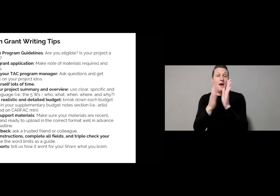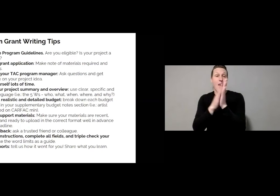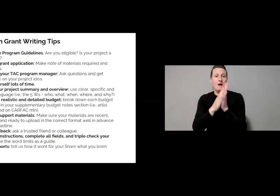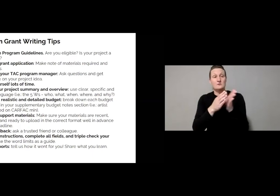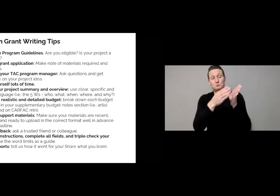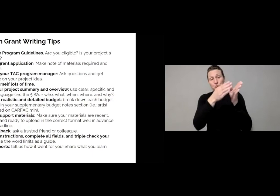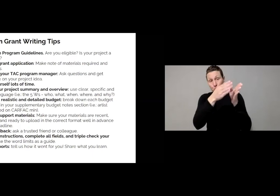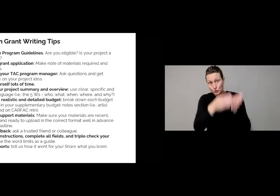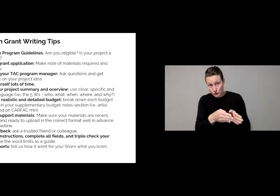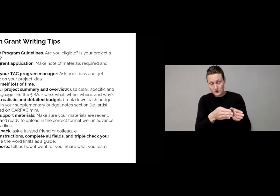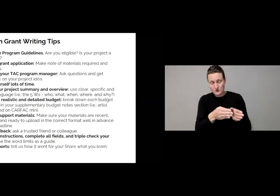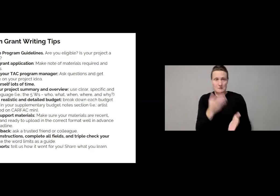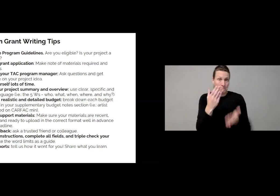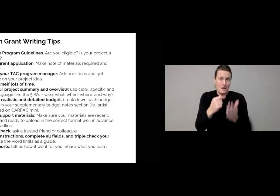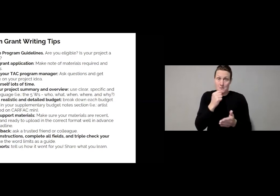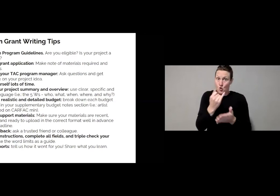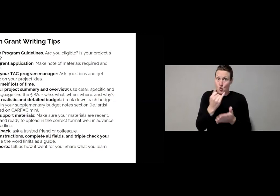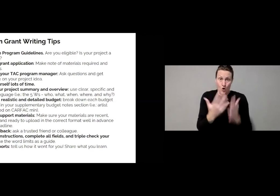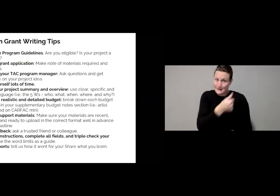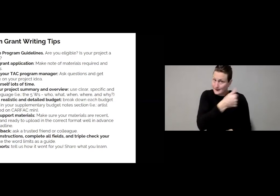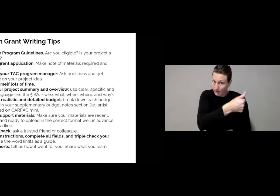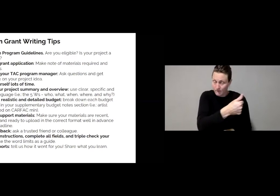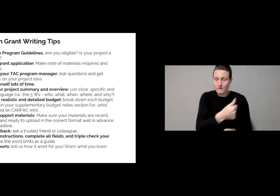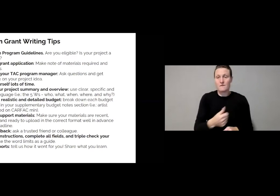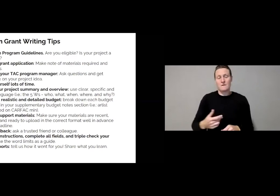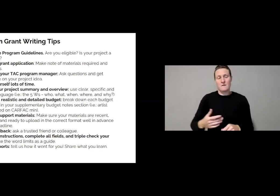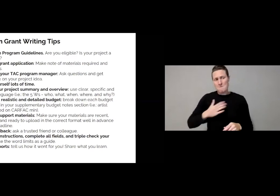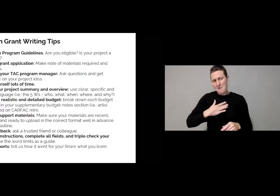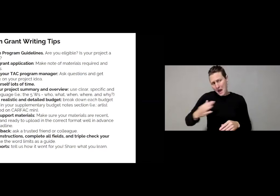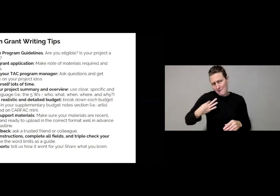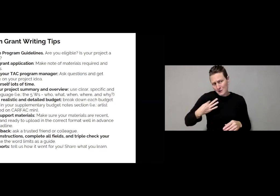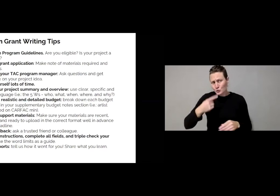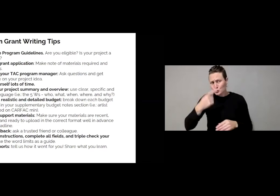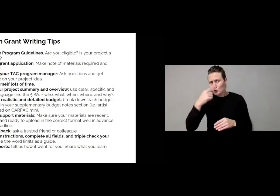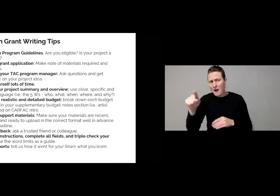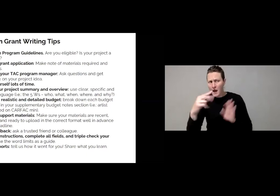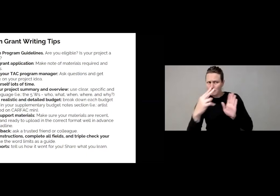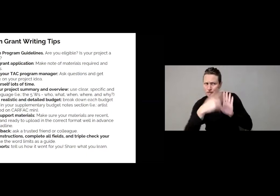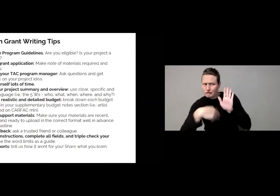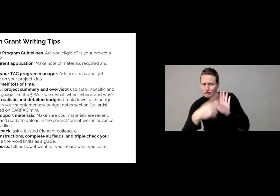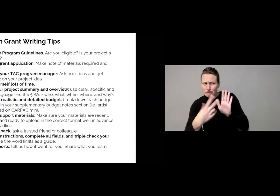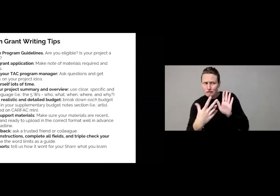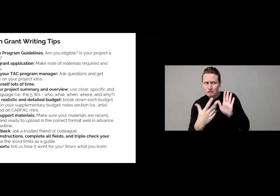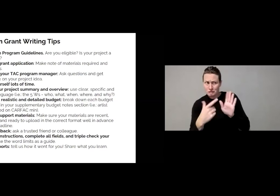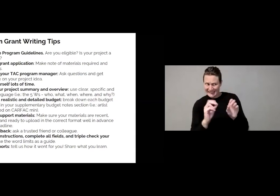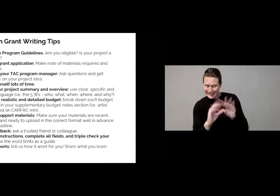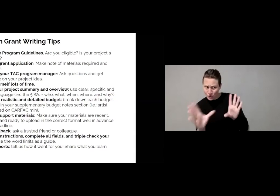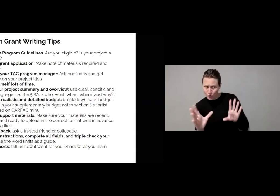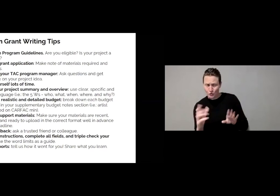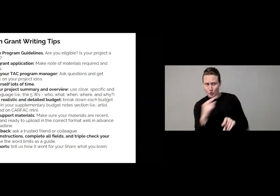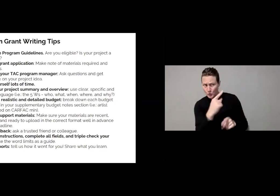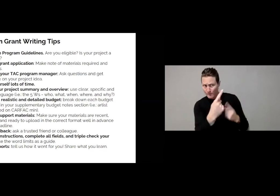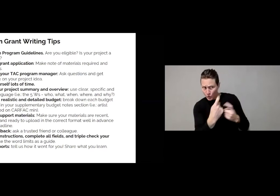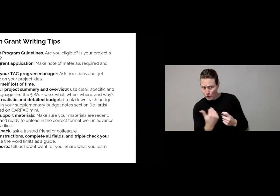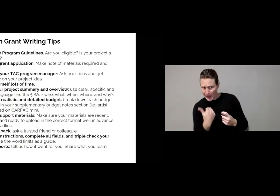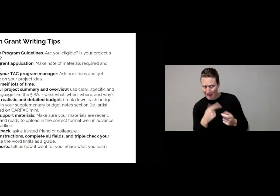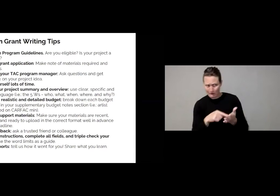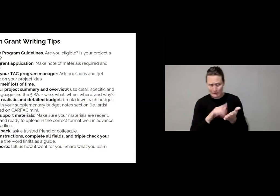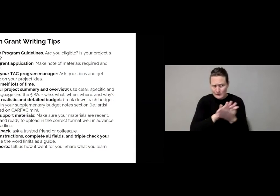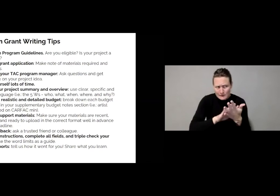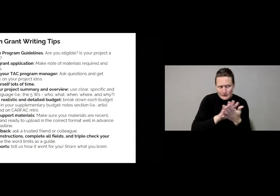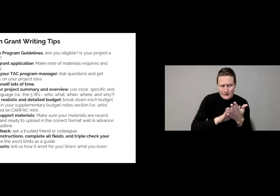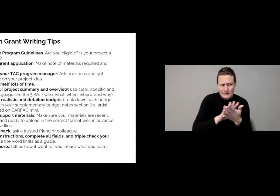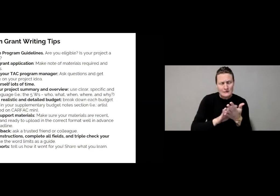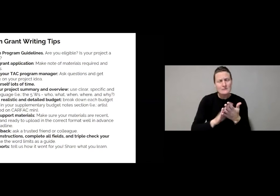just take a look at it for you and, you know, ask you questions or kind of try and imagine